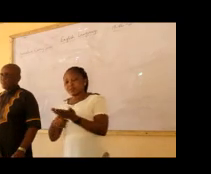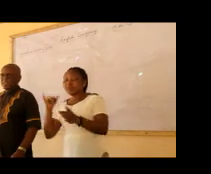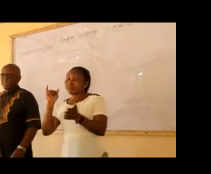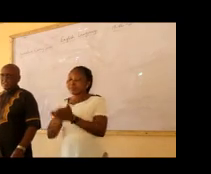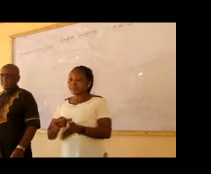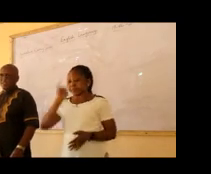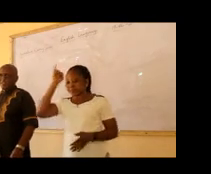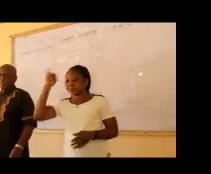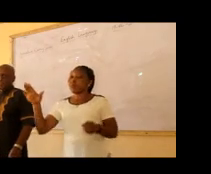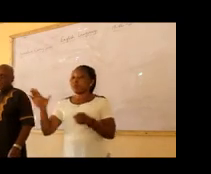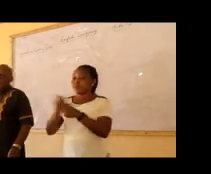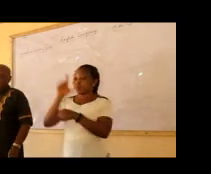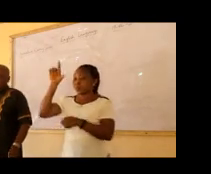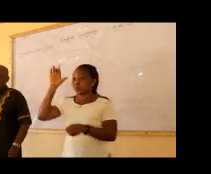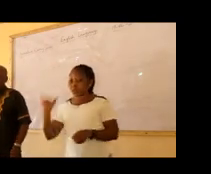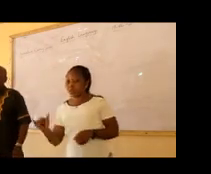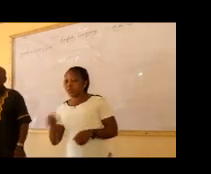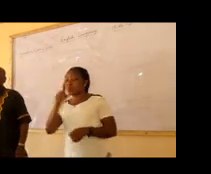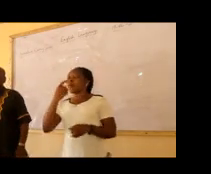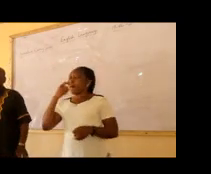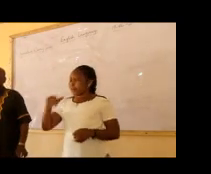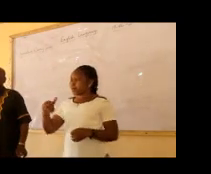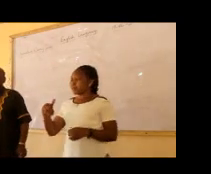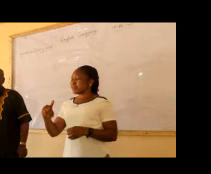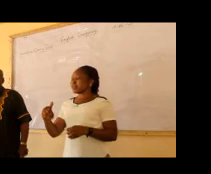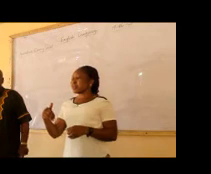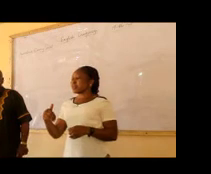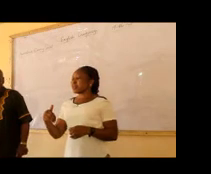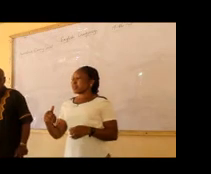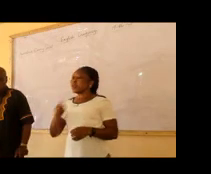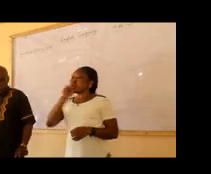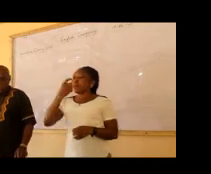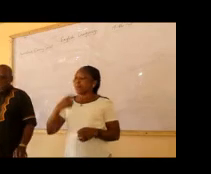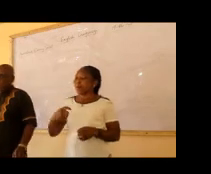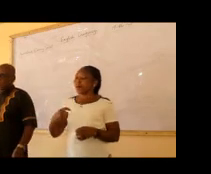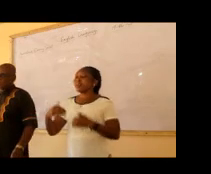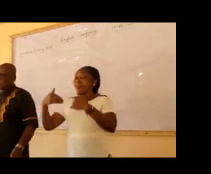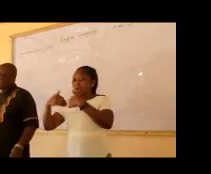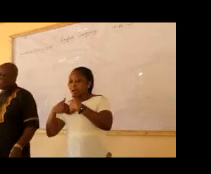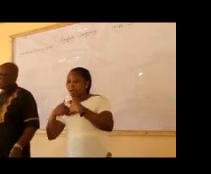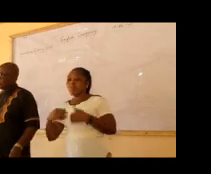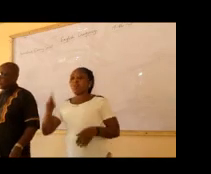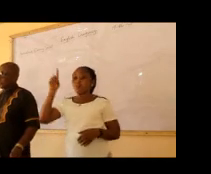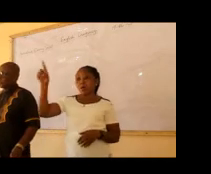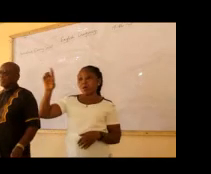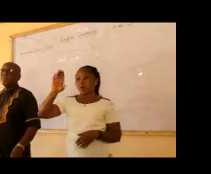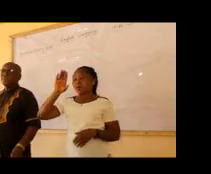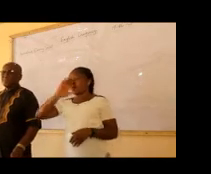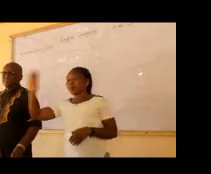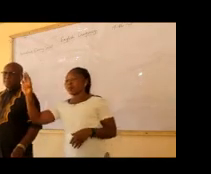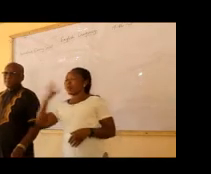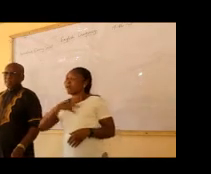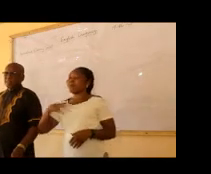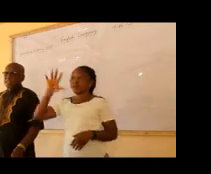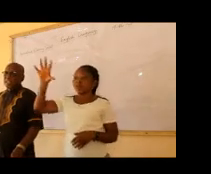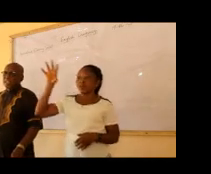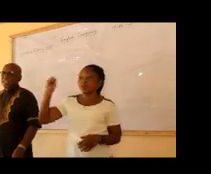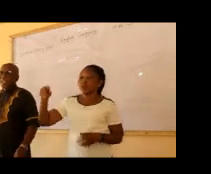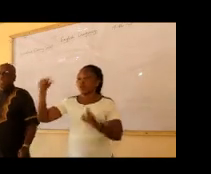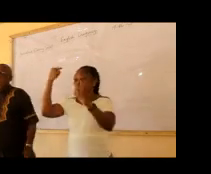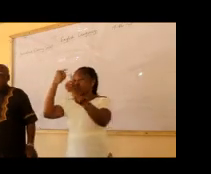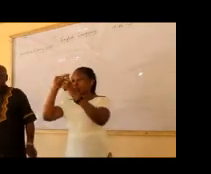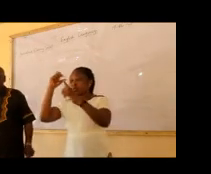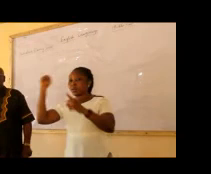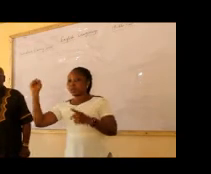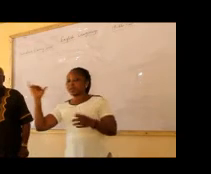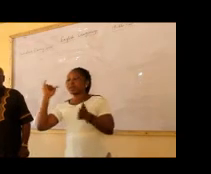idea fully, you must have, there's no way you will not get up to 150 words